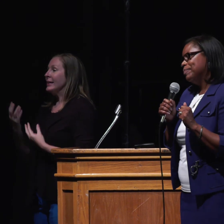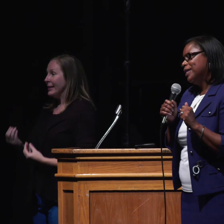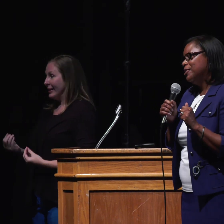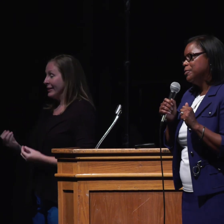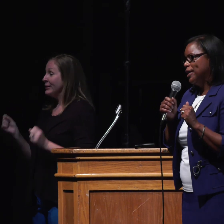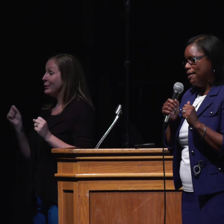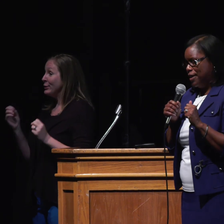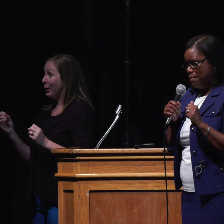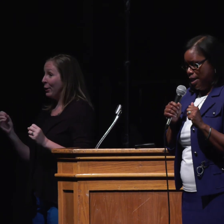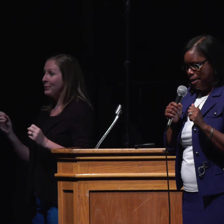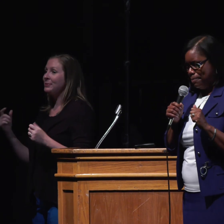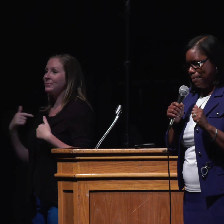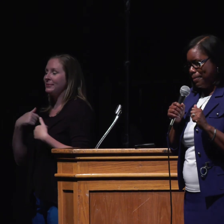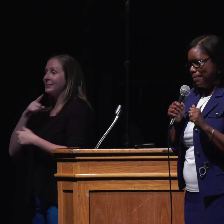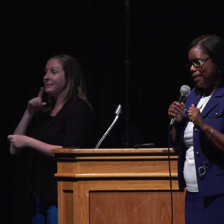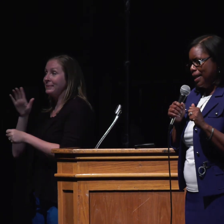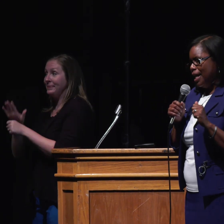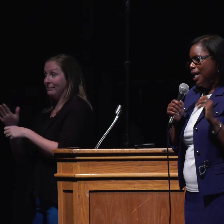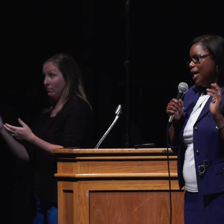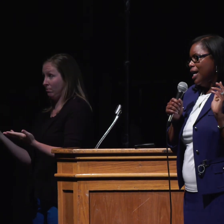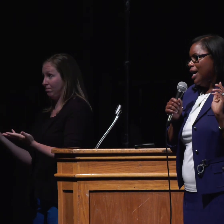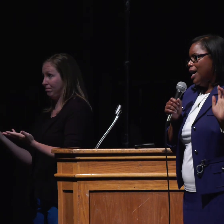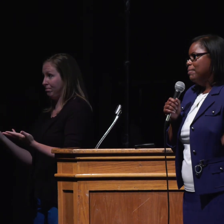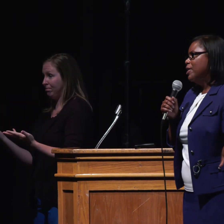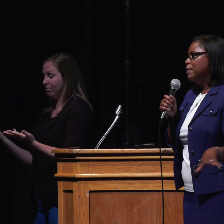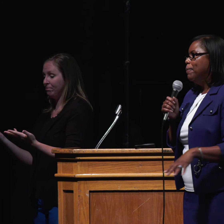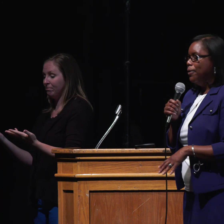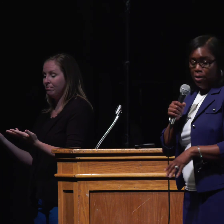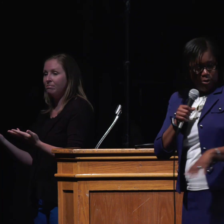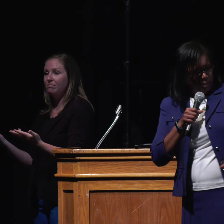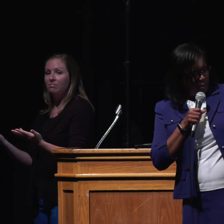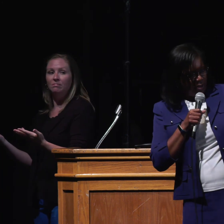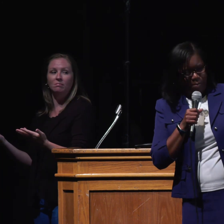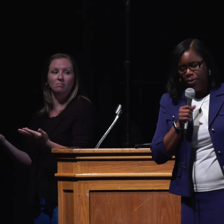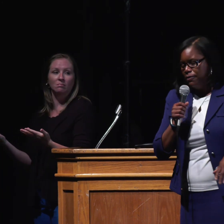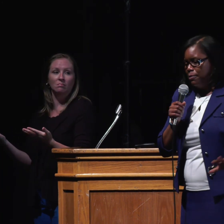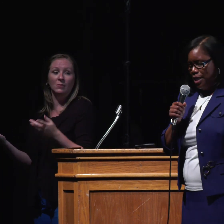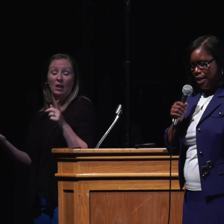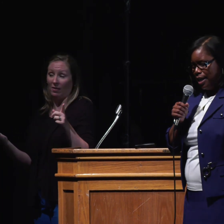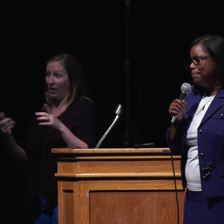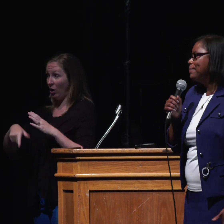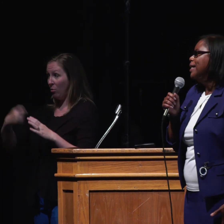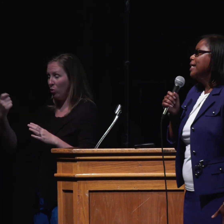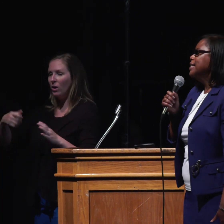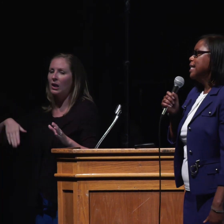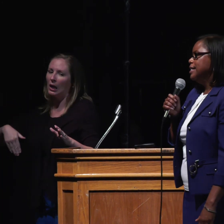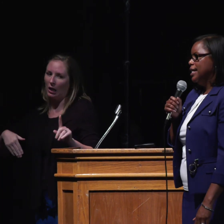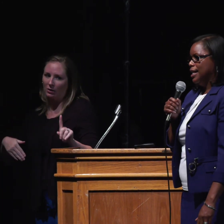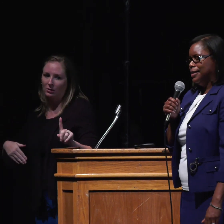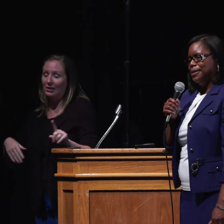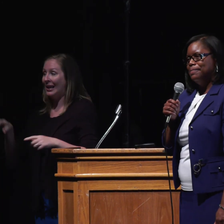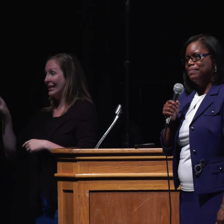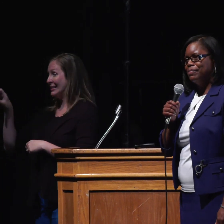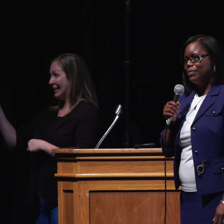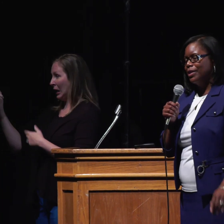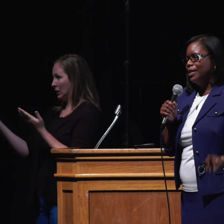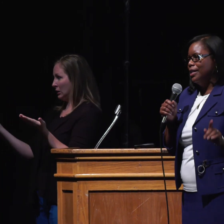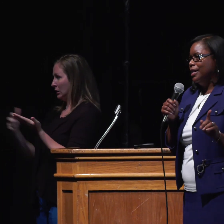So here's what I've committed. I'm going to pull, or they're going to pull for me, not yet, 10